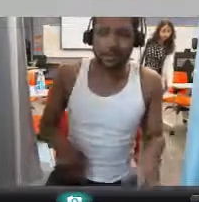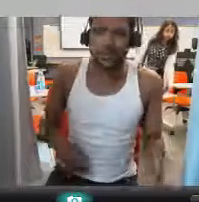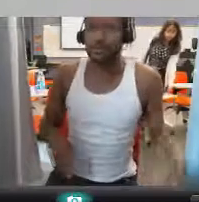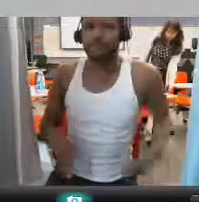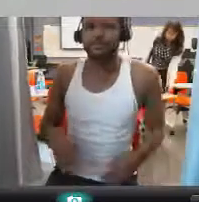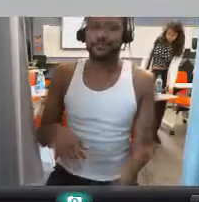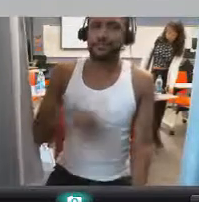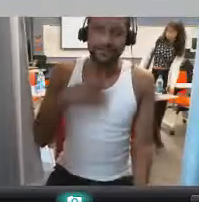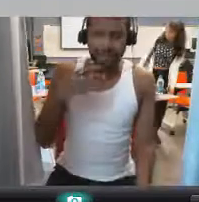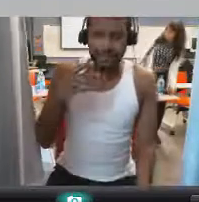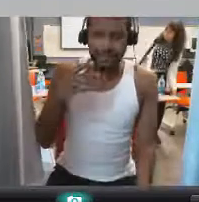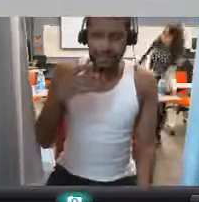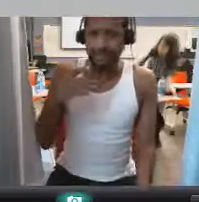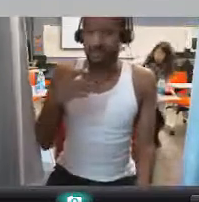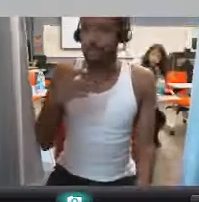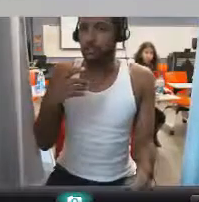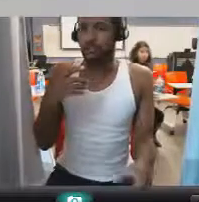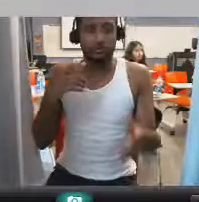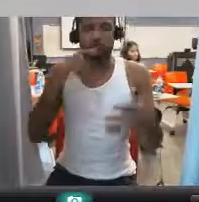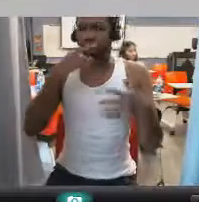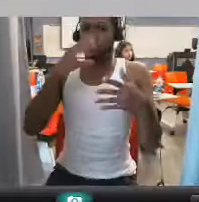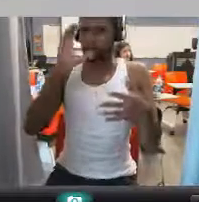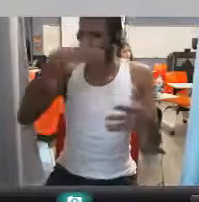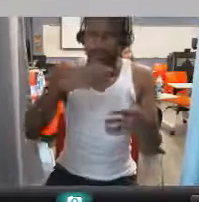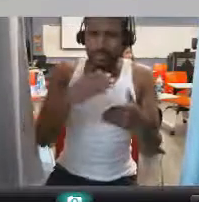And she's like, what kind? I'm like, you pick.